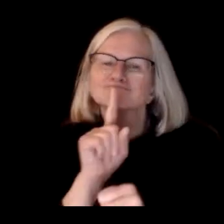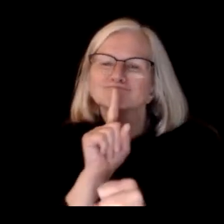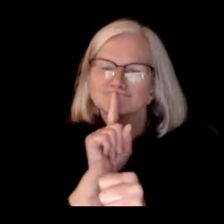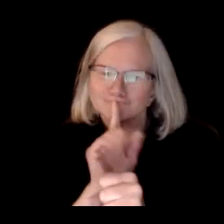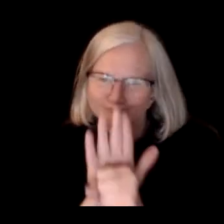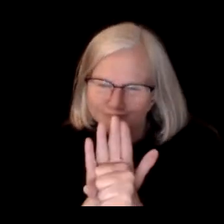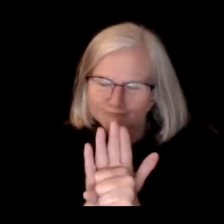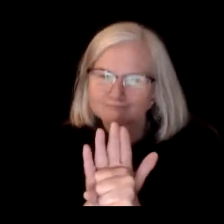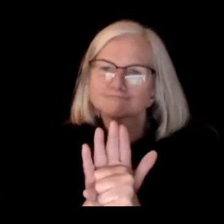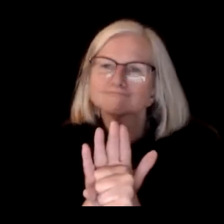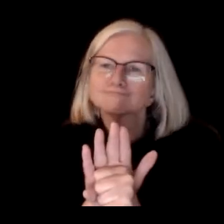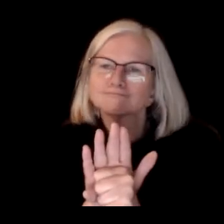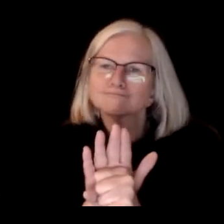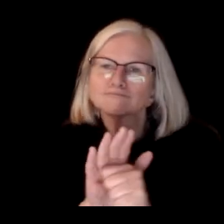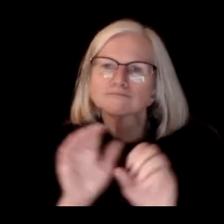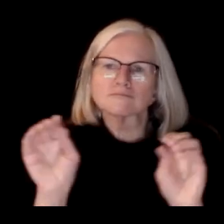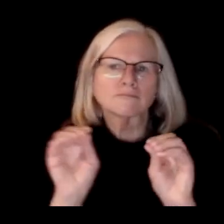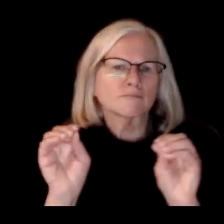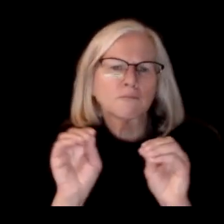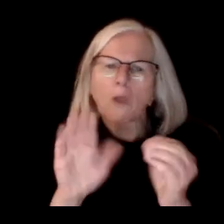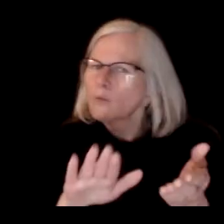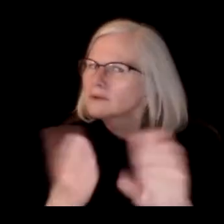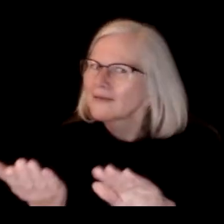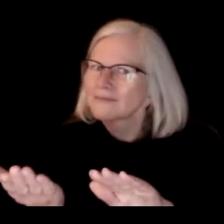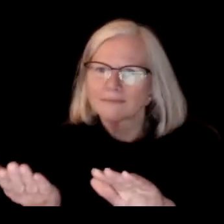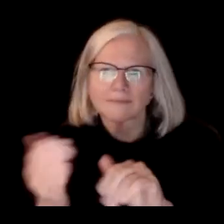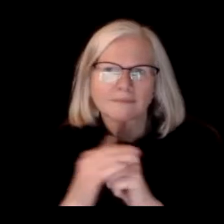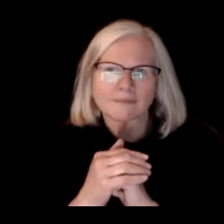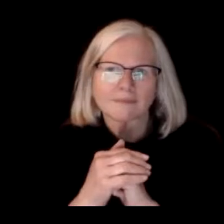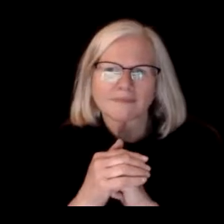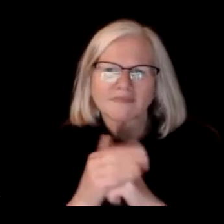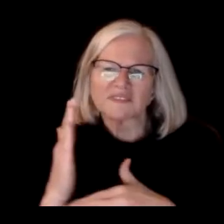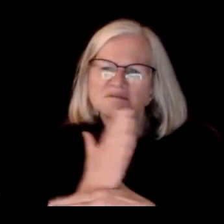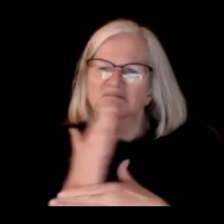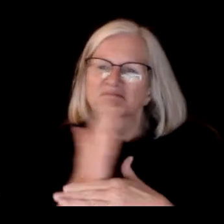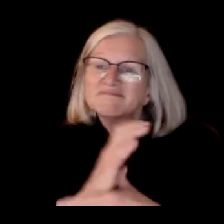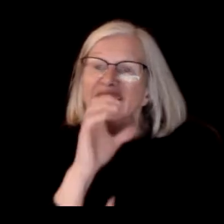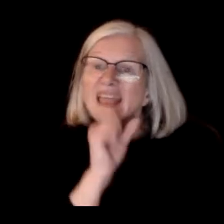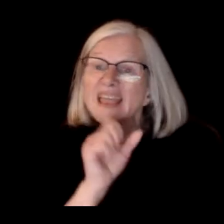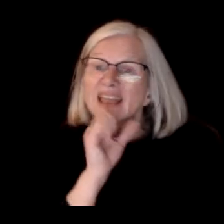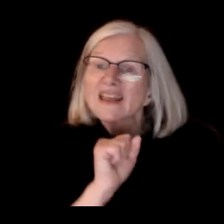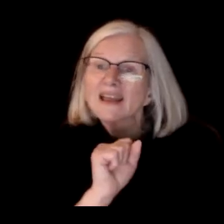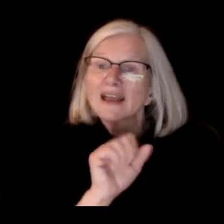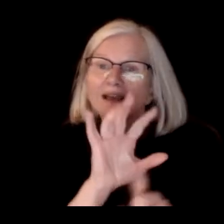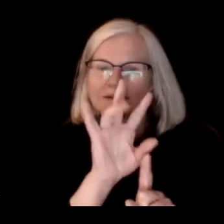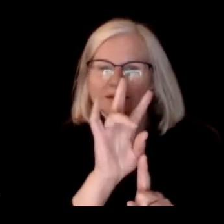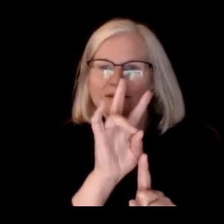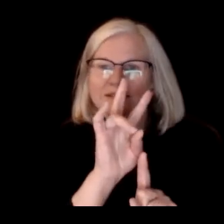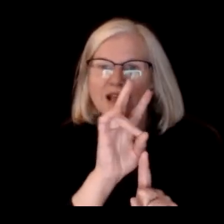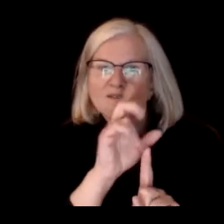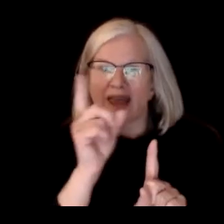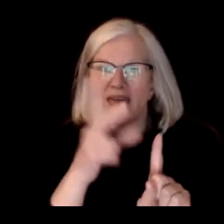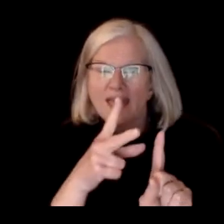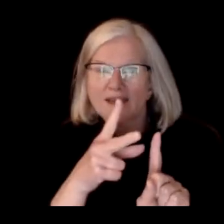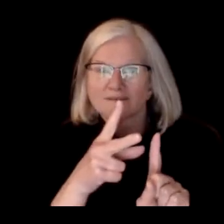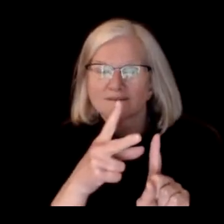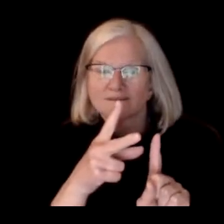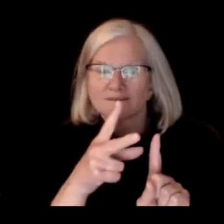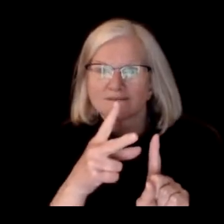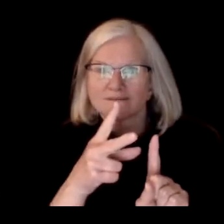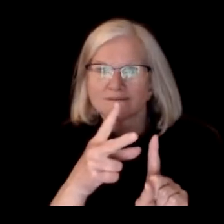deaths. Our average age is 7.5, but the range is wide from 6 months to 20